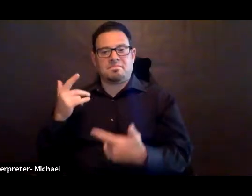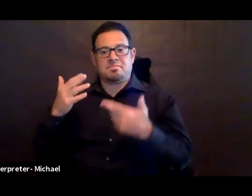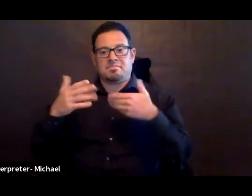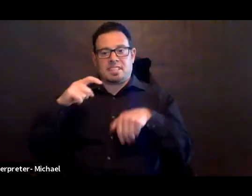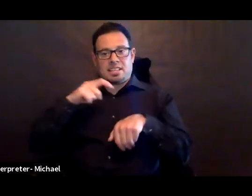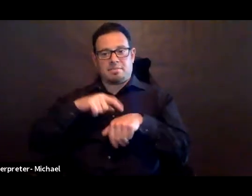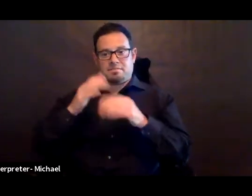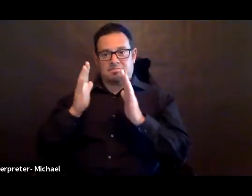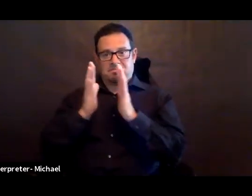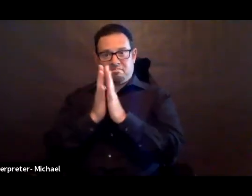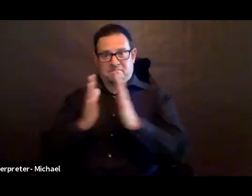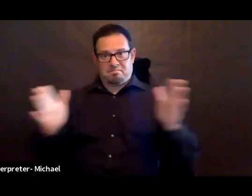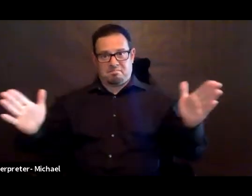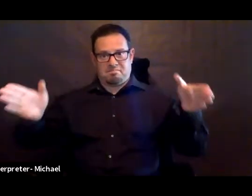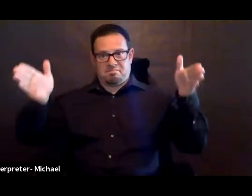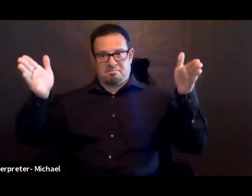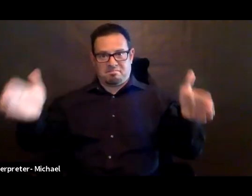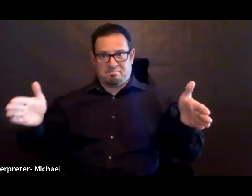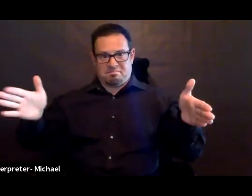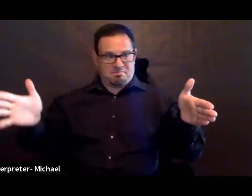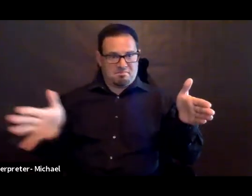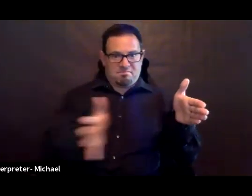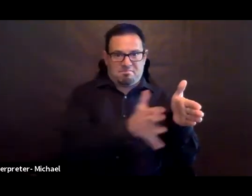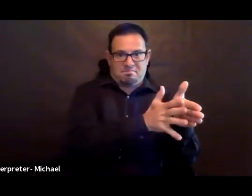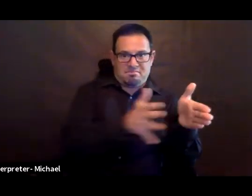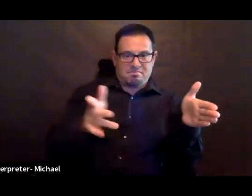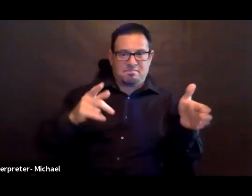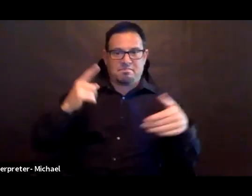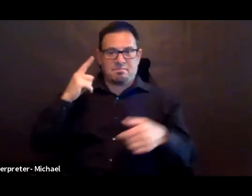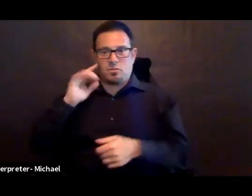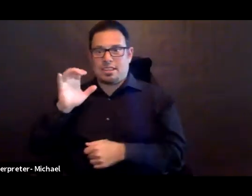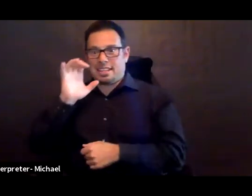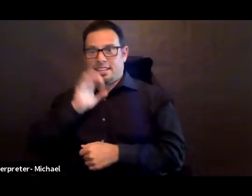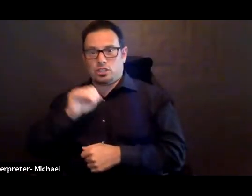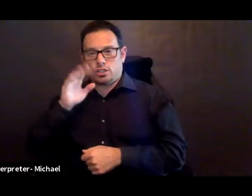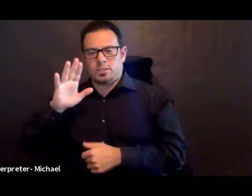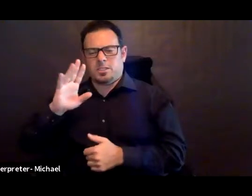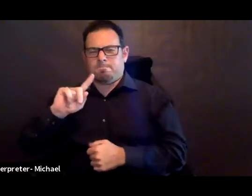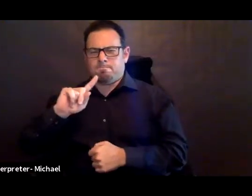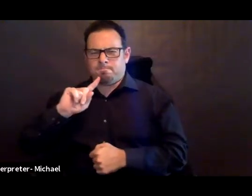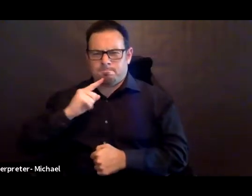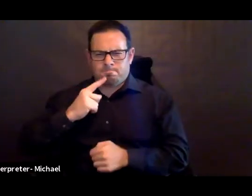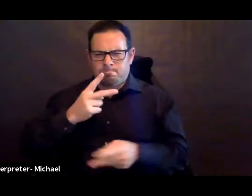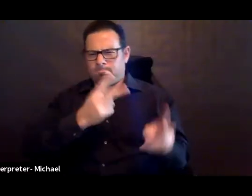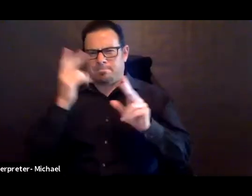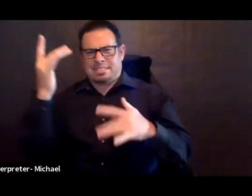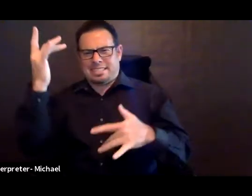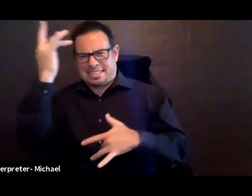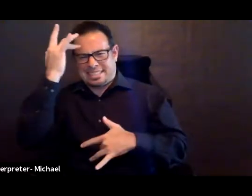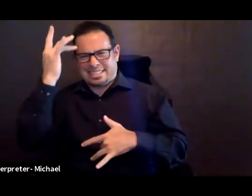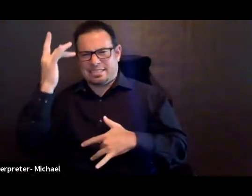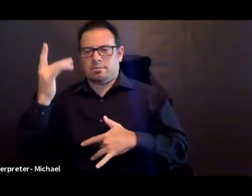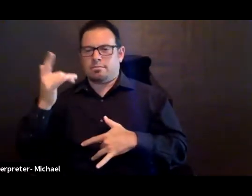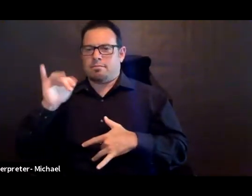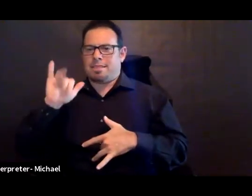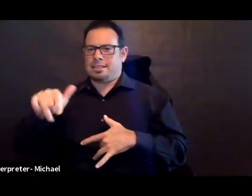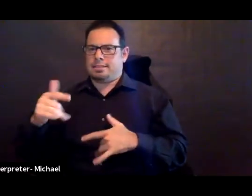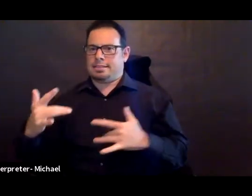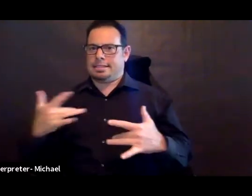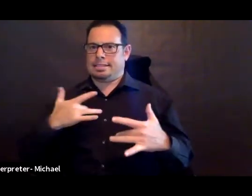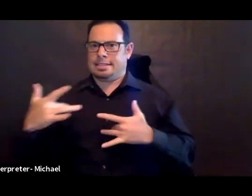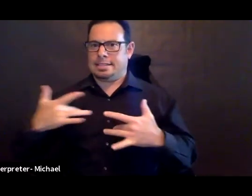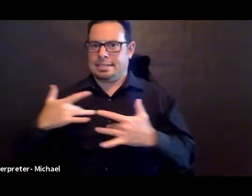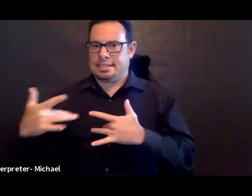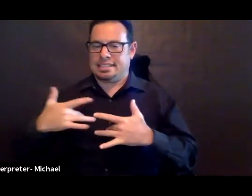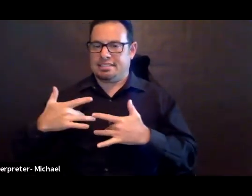our most elder population. We're seeing it in much more of the middle ages, and that